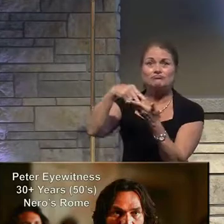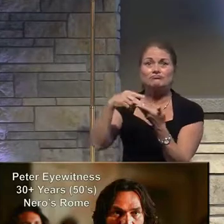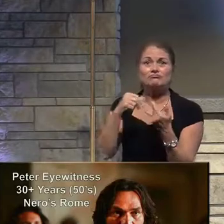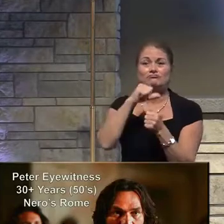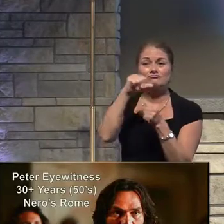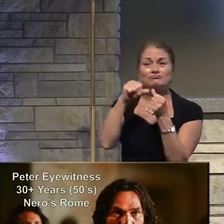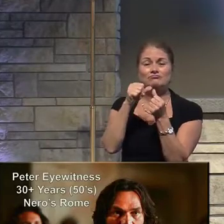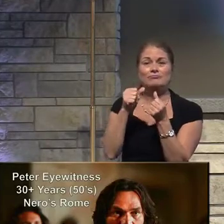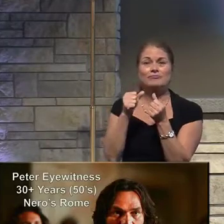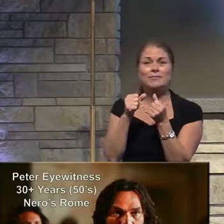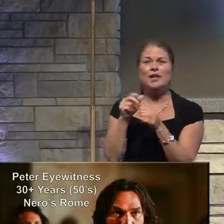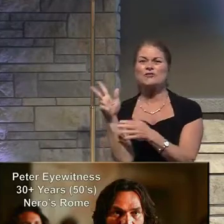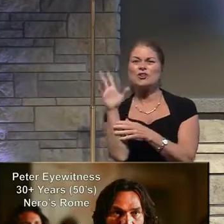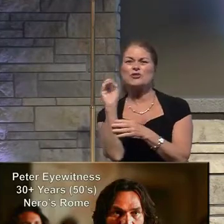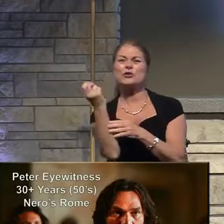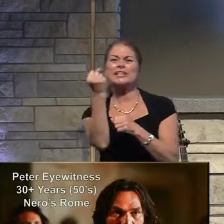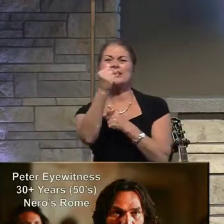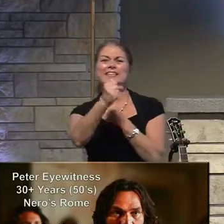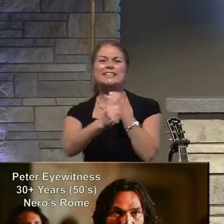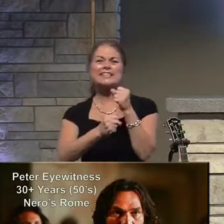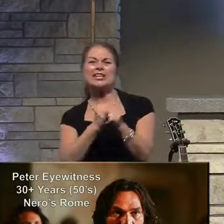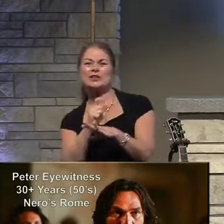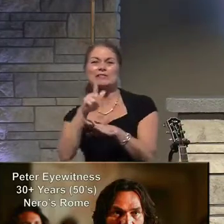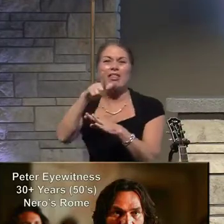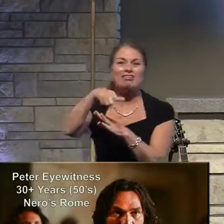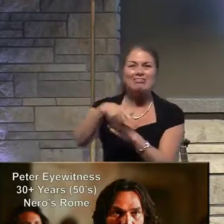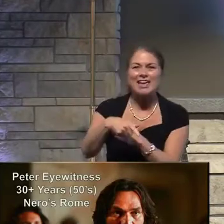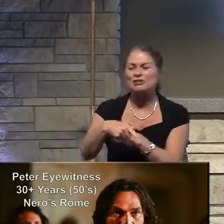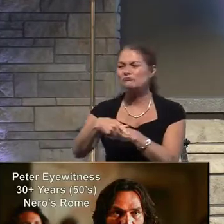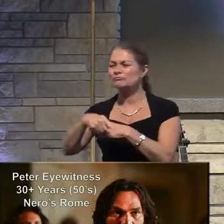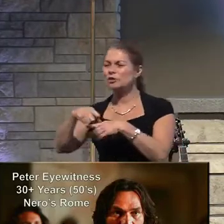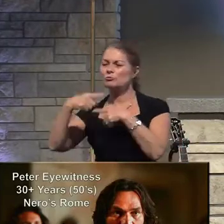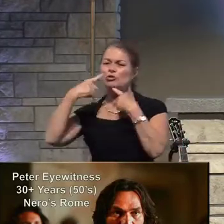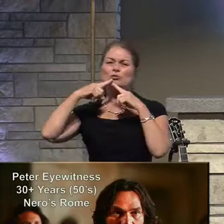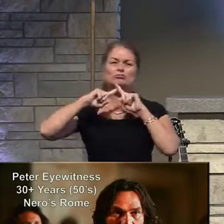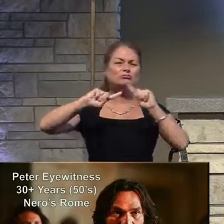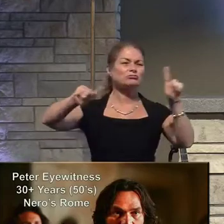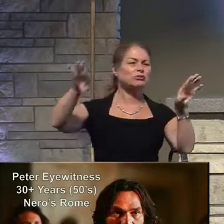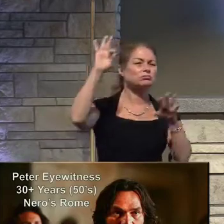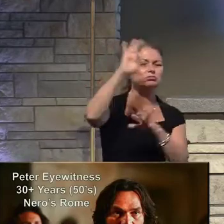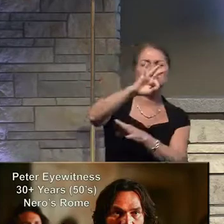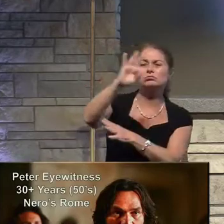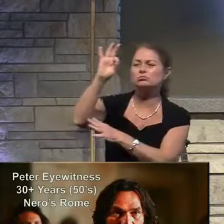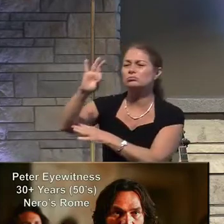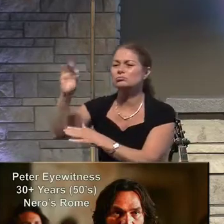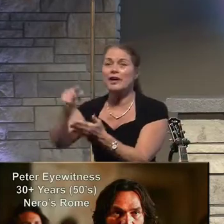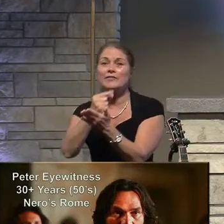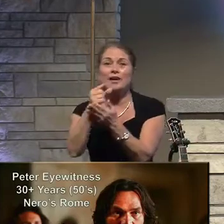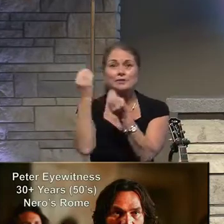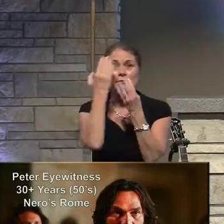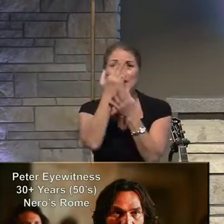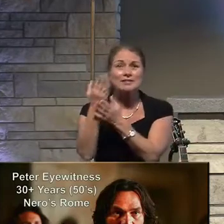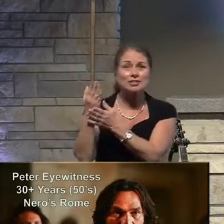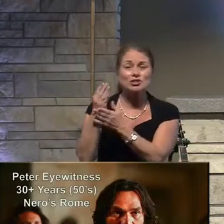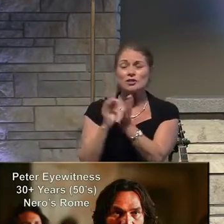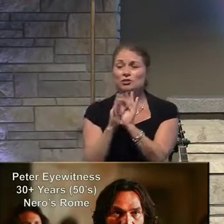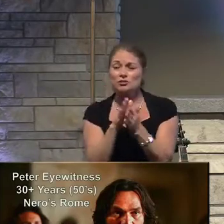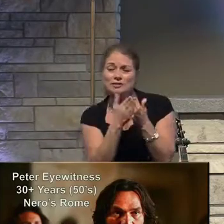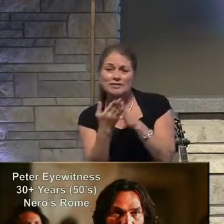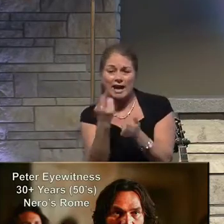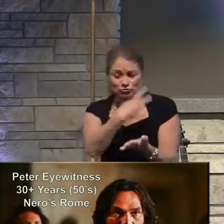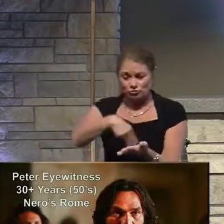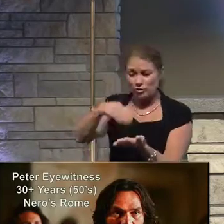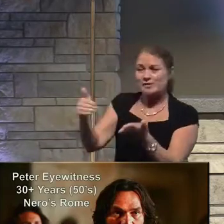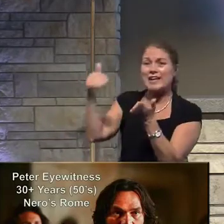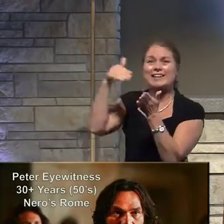the resurrection, Peter went all around proclaiming the gospel message on how Jesus died for our sins and he rose again, that